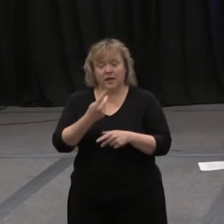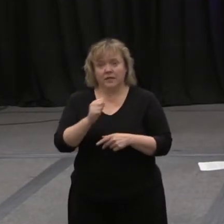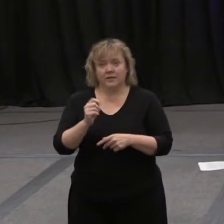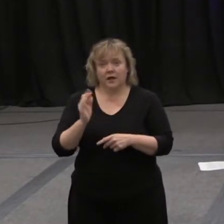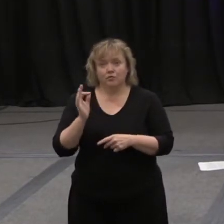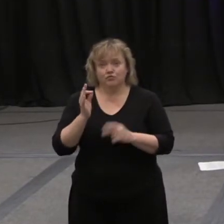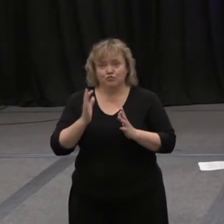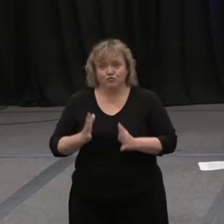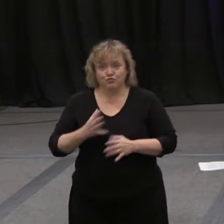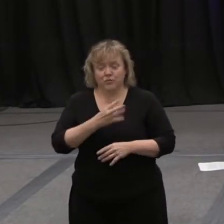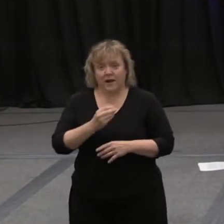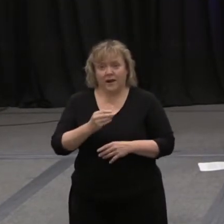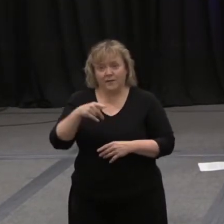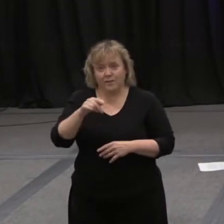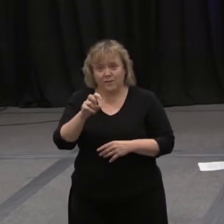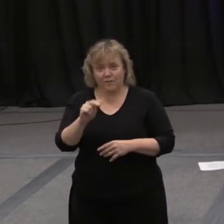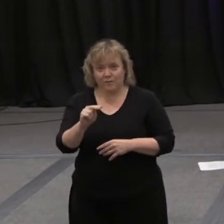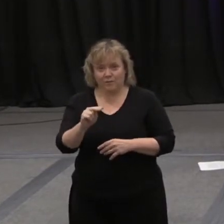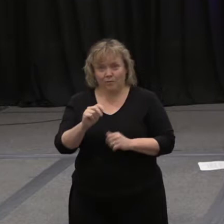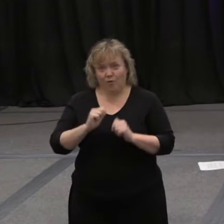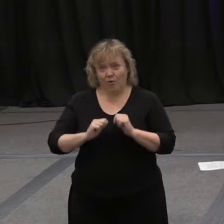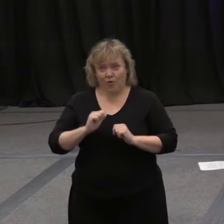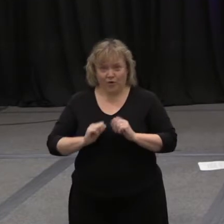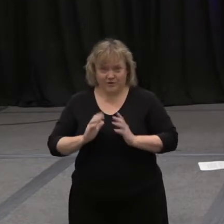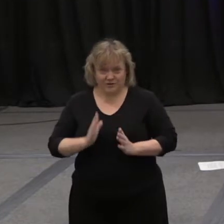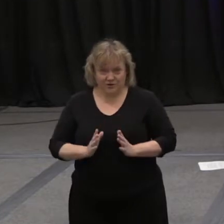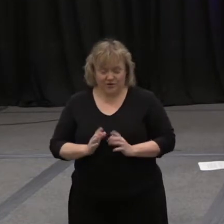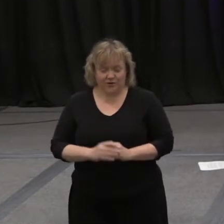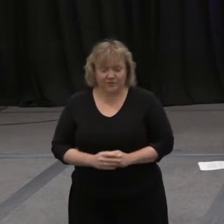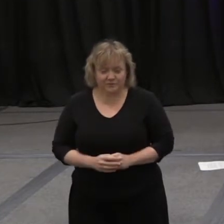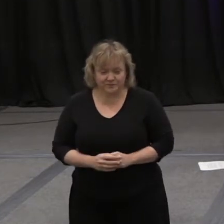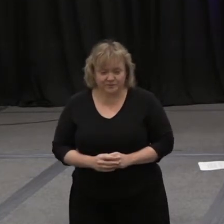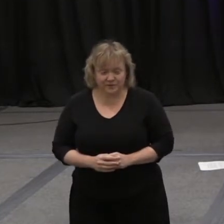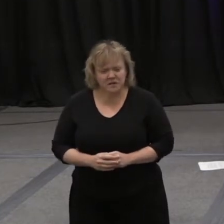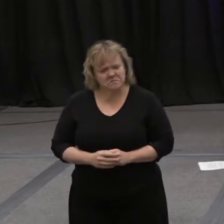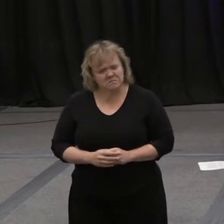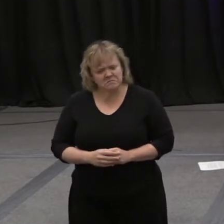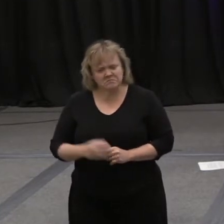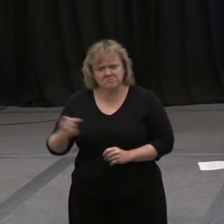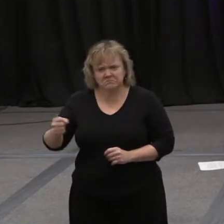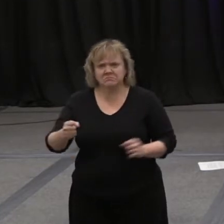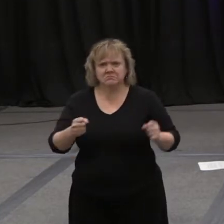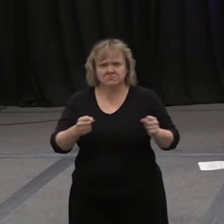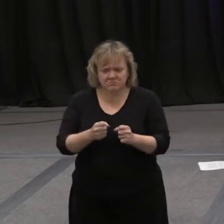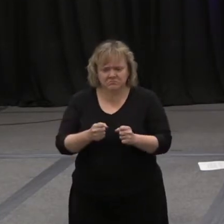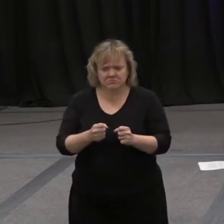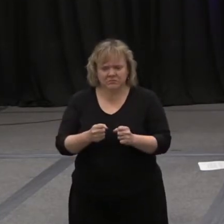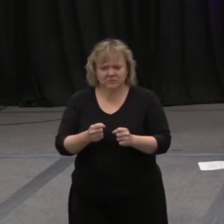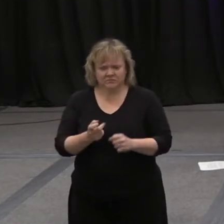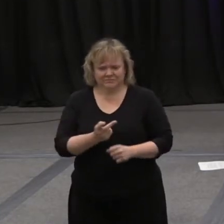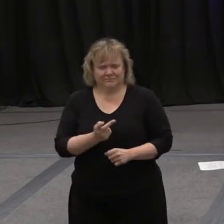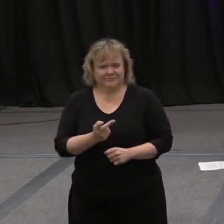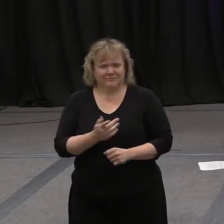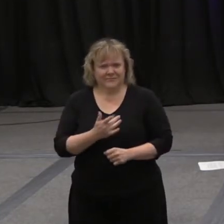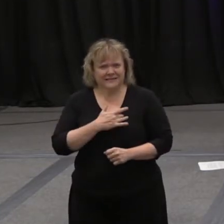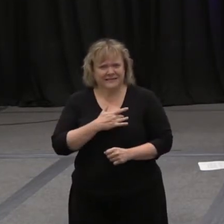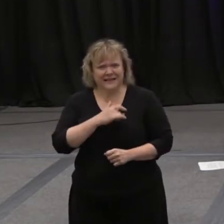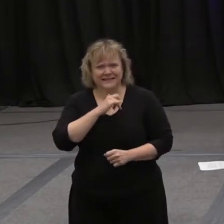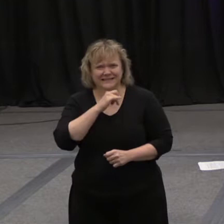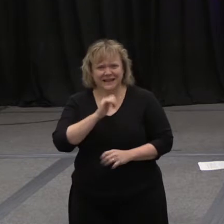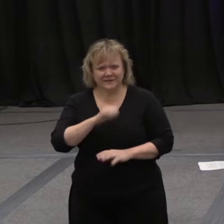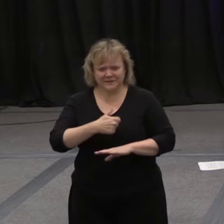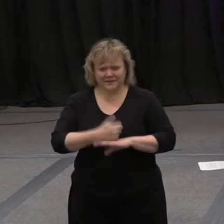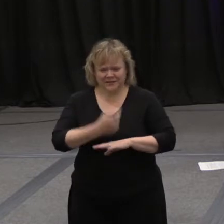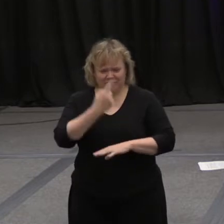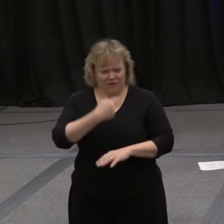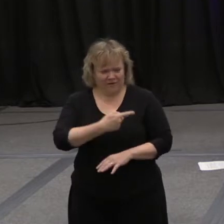together to talk and talk in a productive, caring, interested in what each other has to say kind of way.